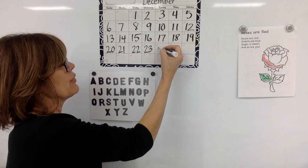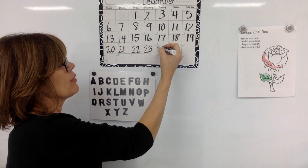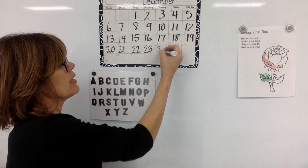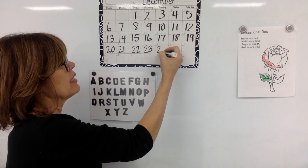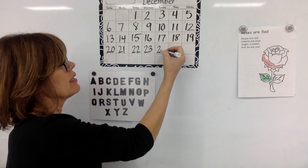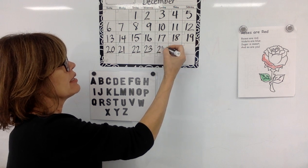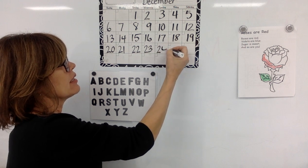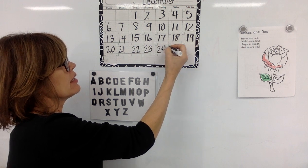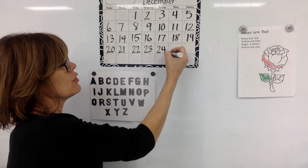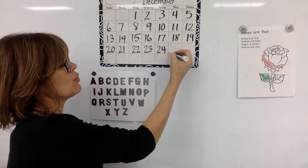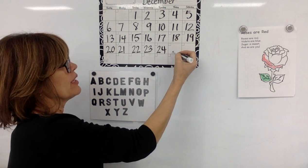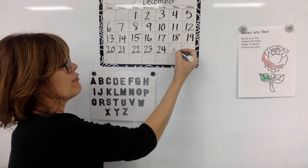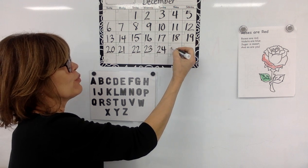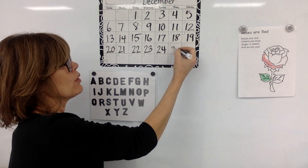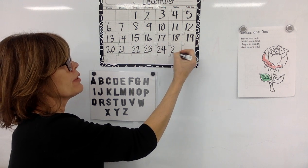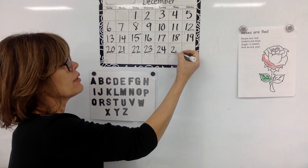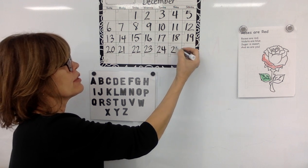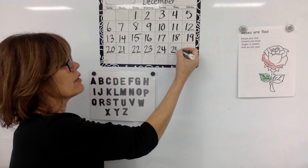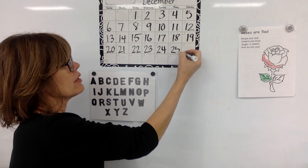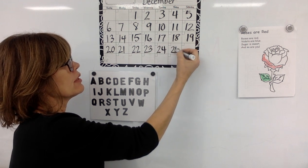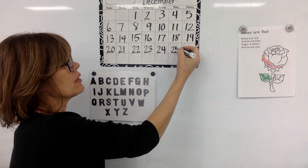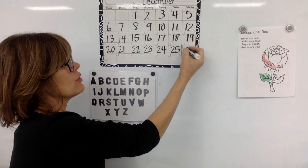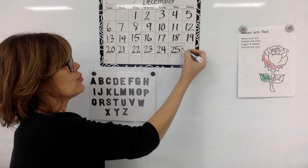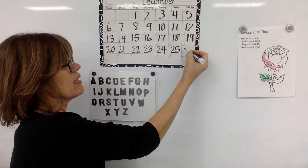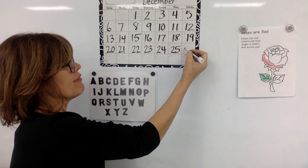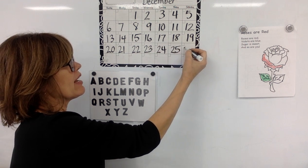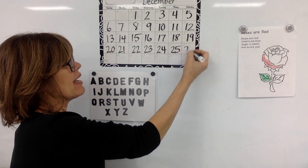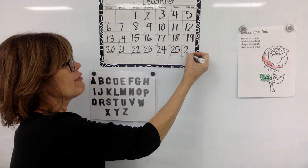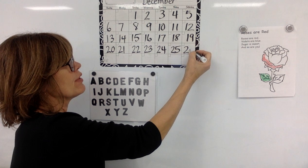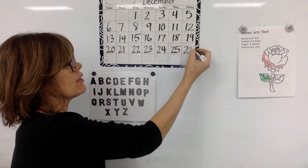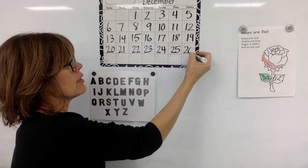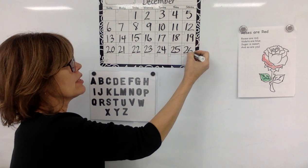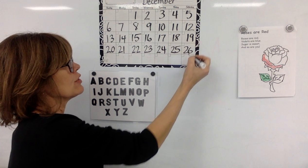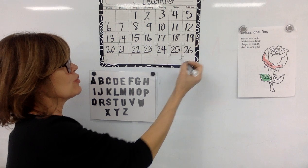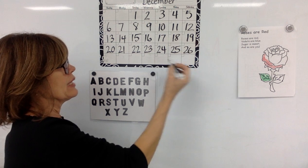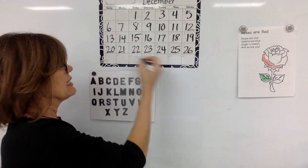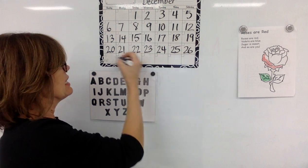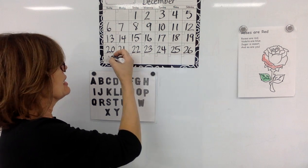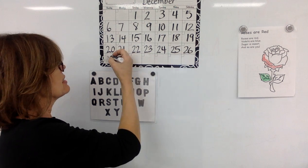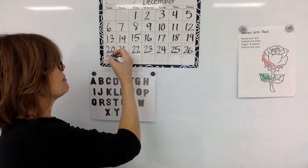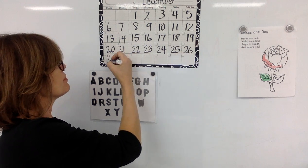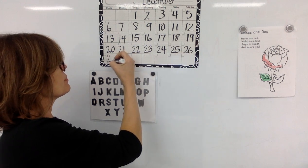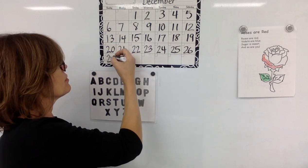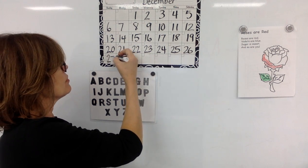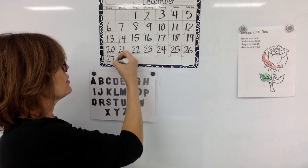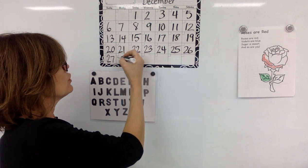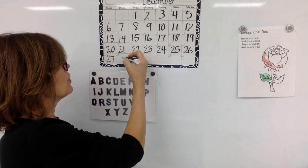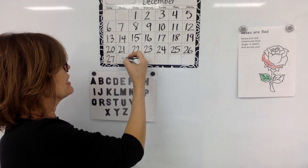23, 24, 25, 26,